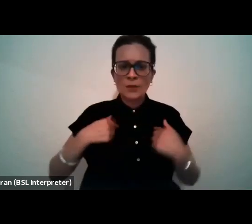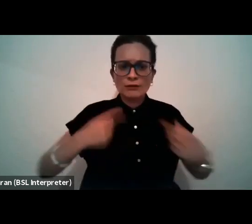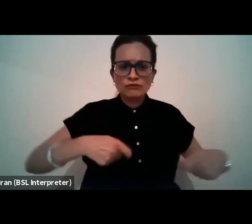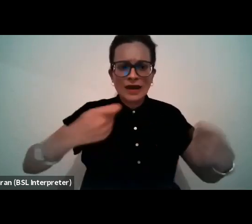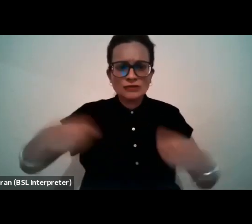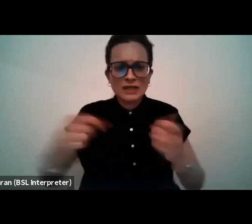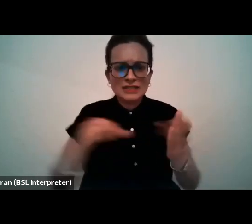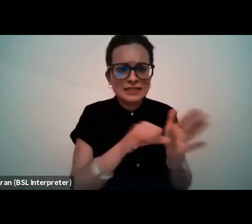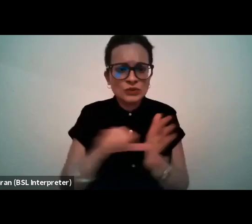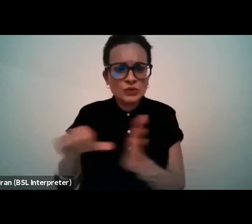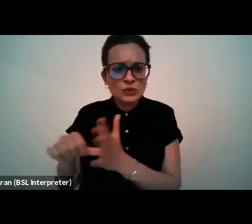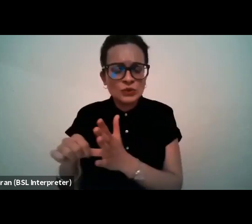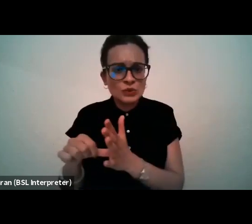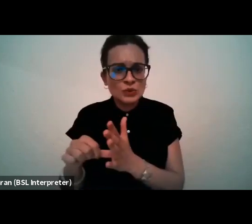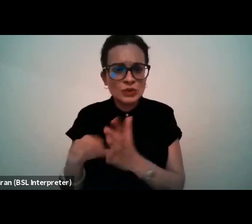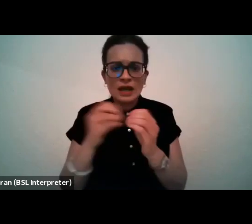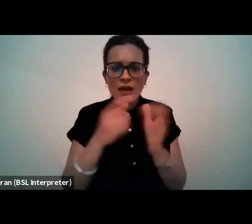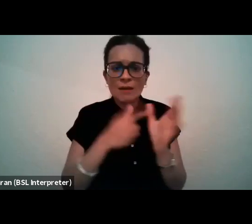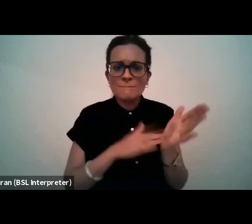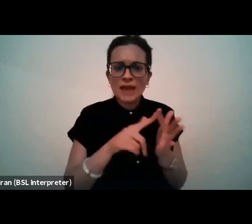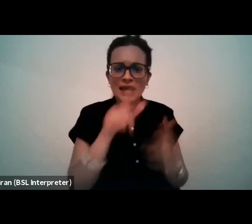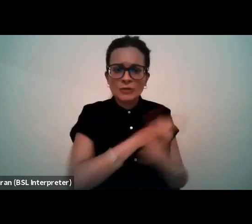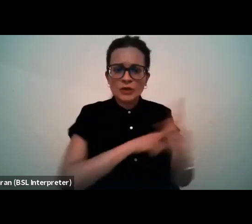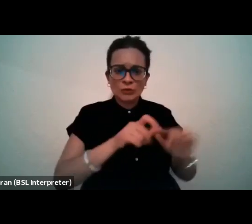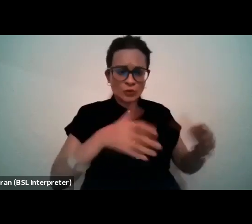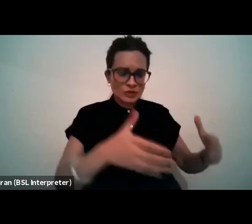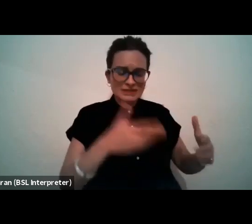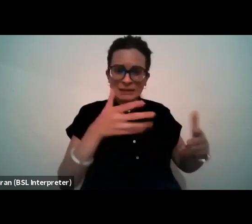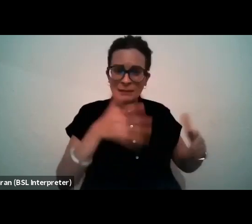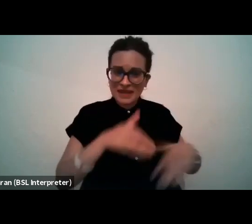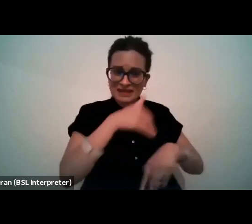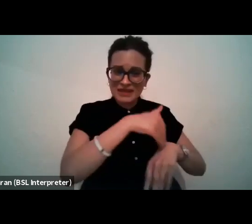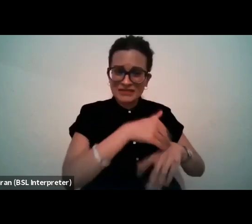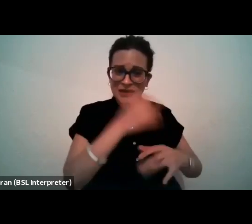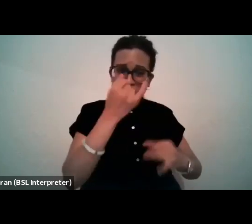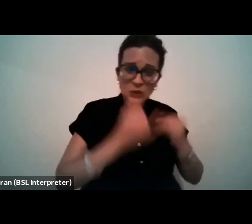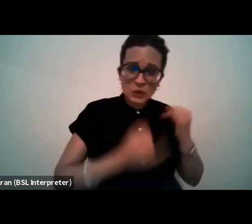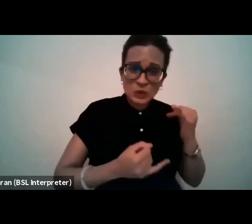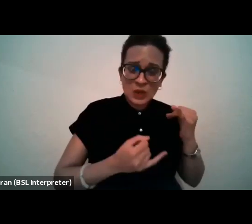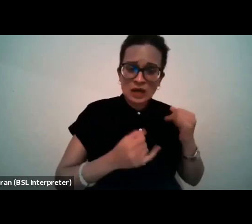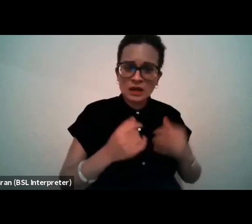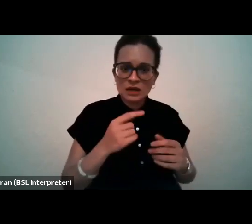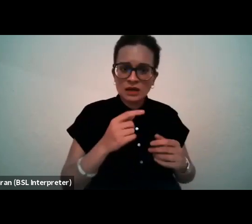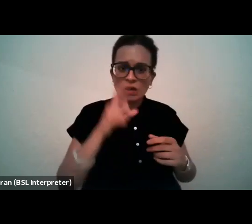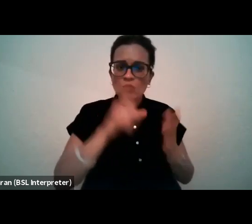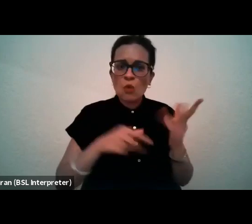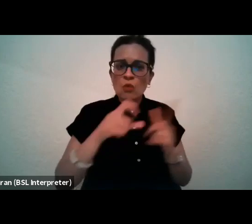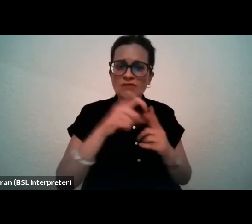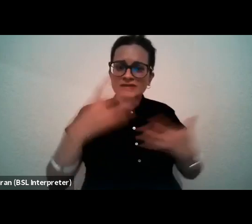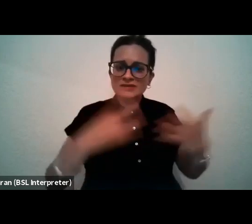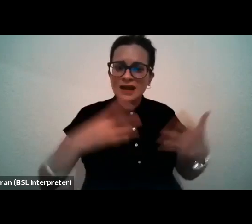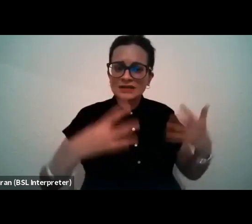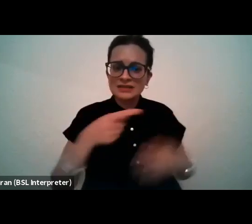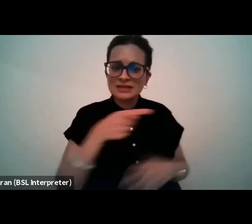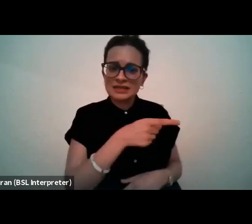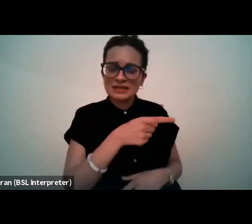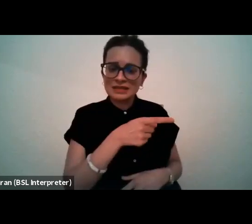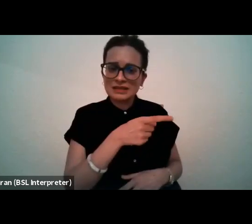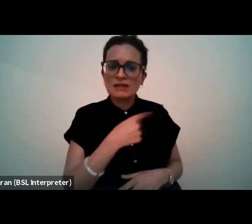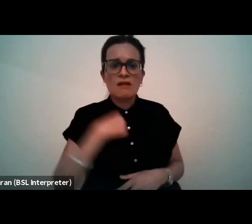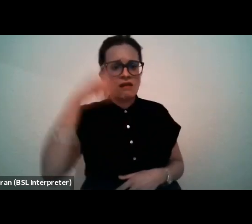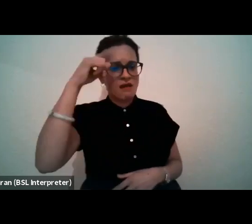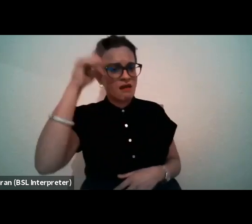of BAME people disproportionately being affected by COVID-19, we were met with these ideas,